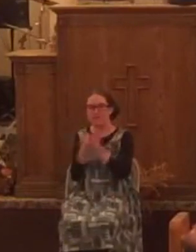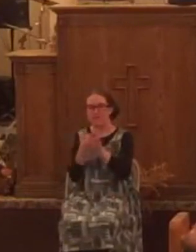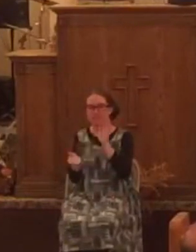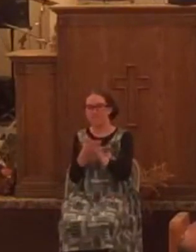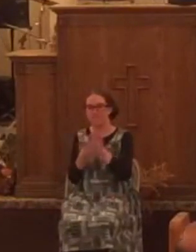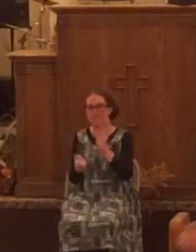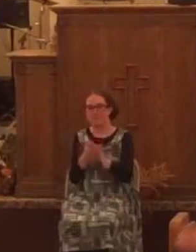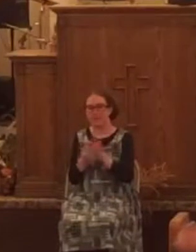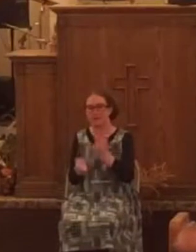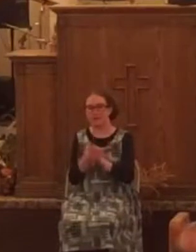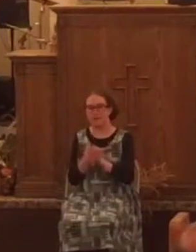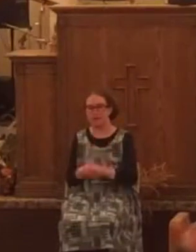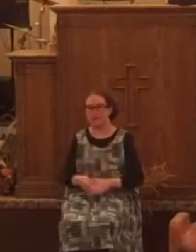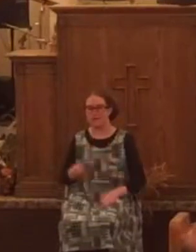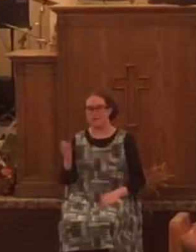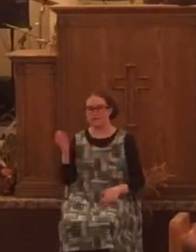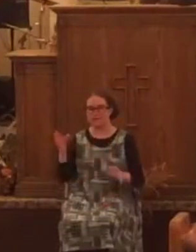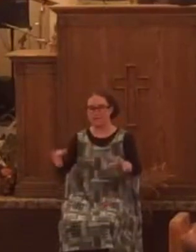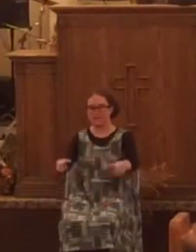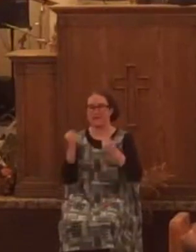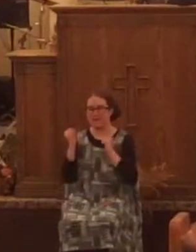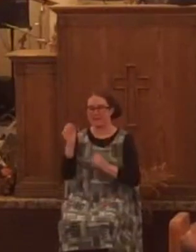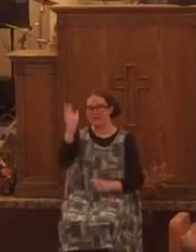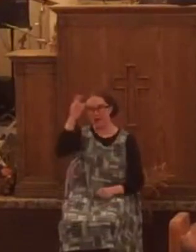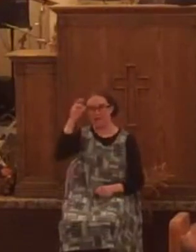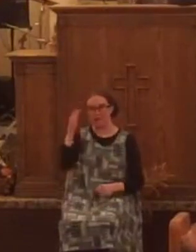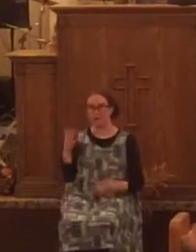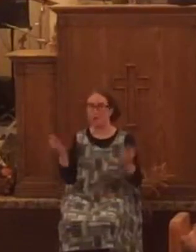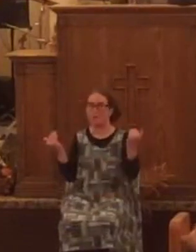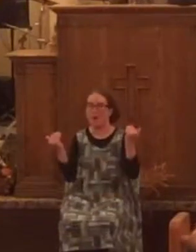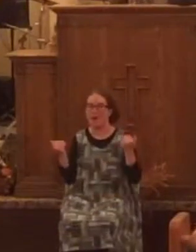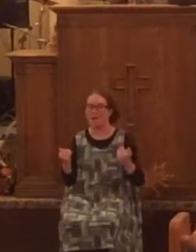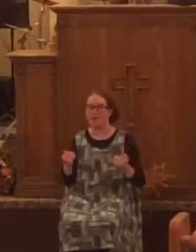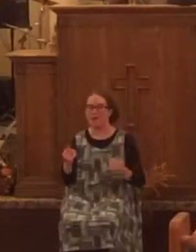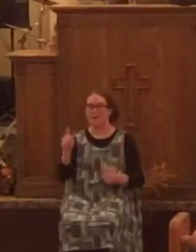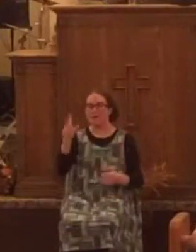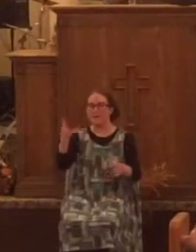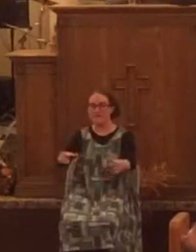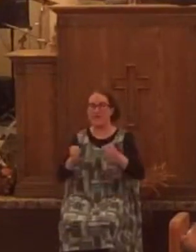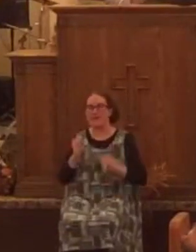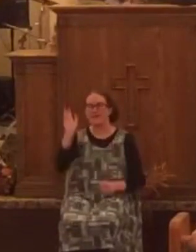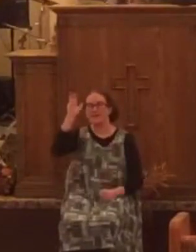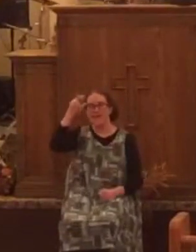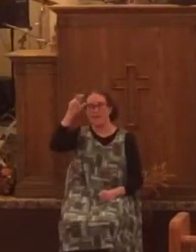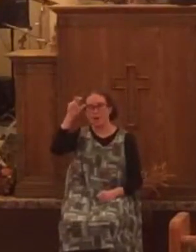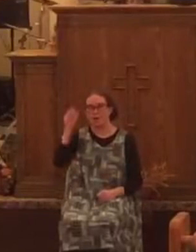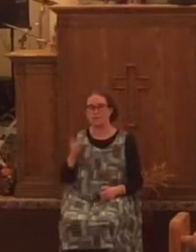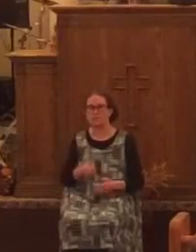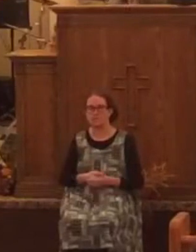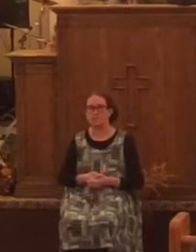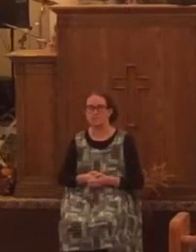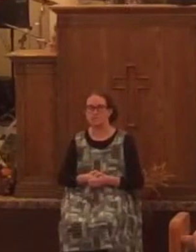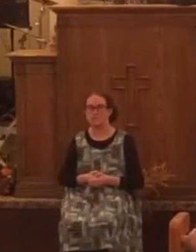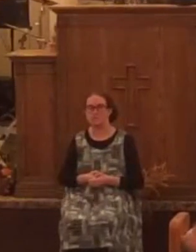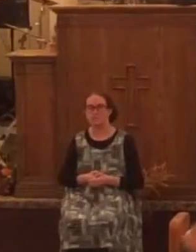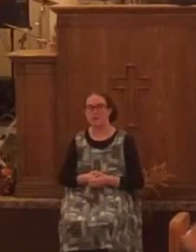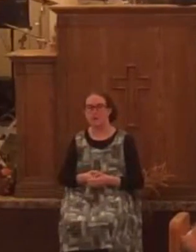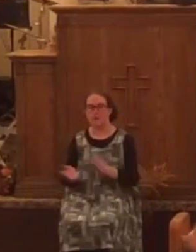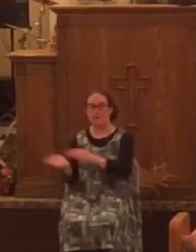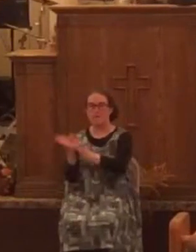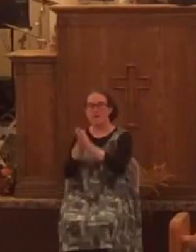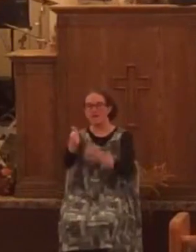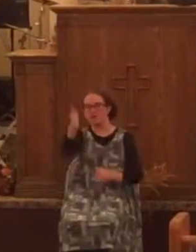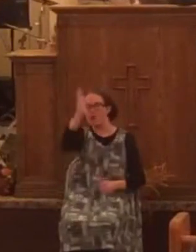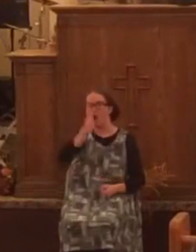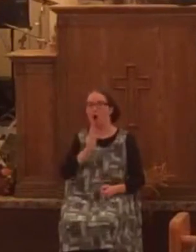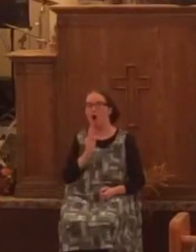I said, take that devil. Come on, somebody, take that devil. Hallelujah. Amen. Praise